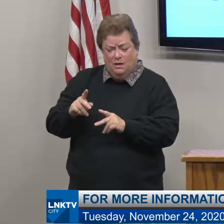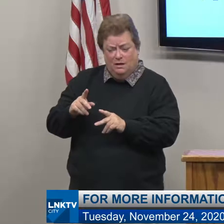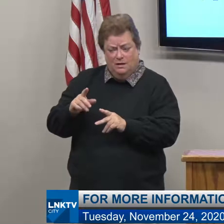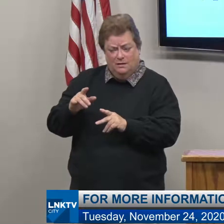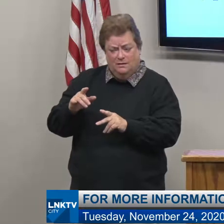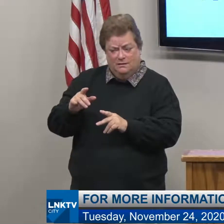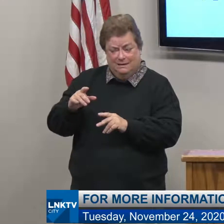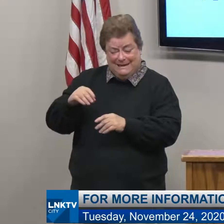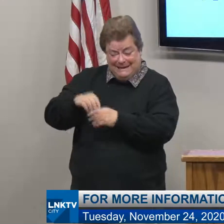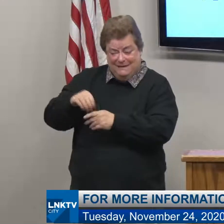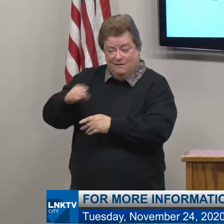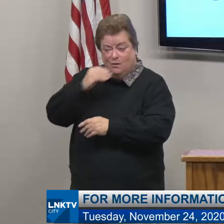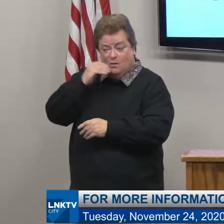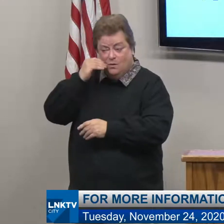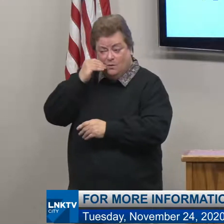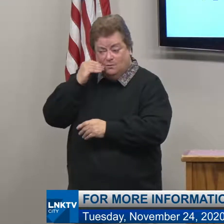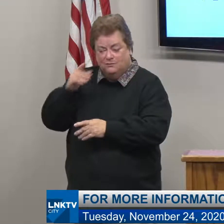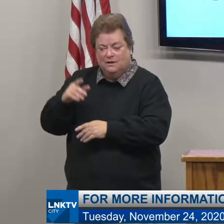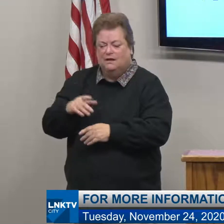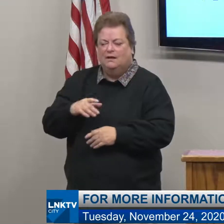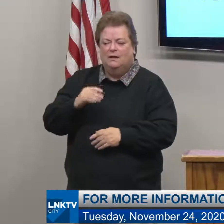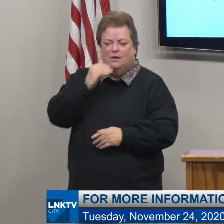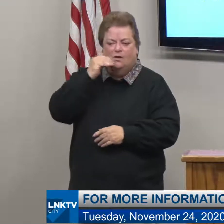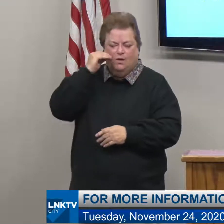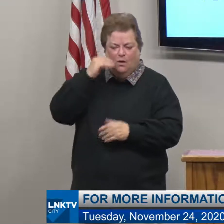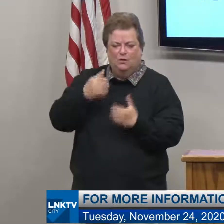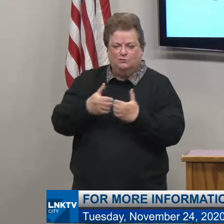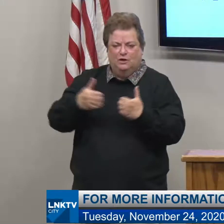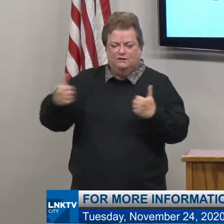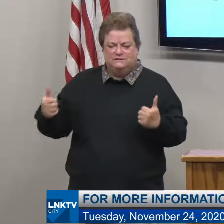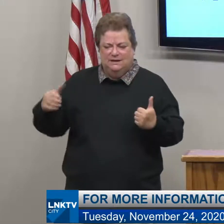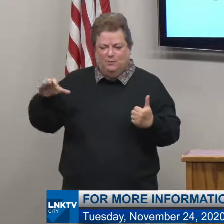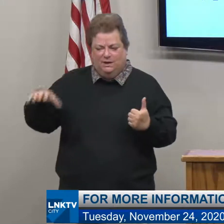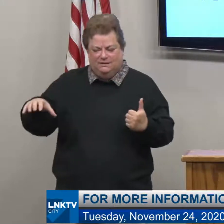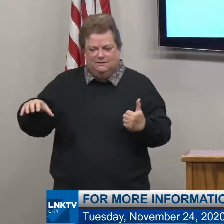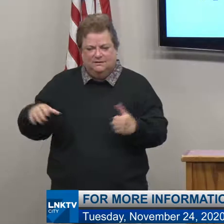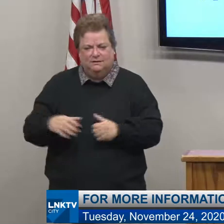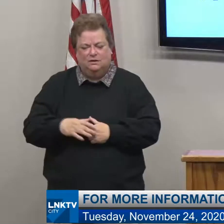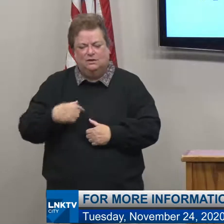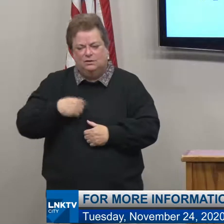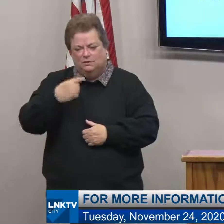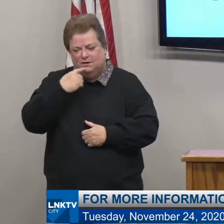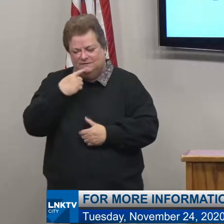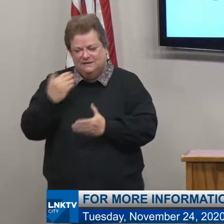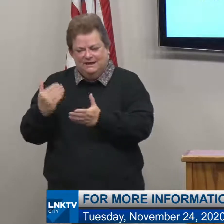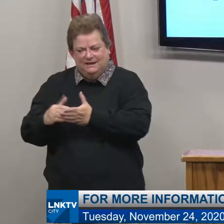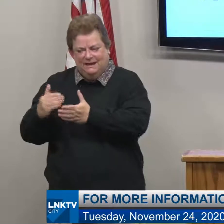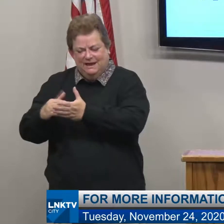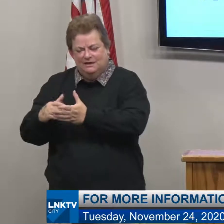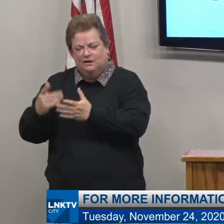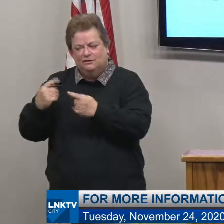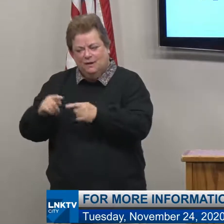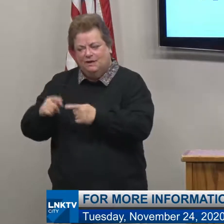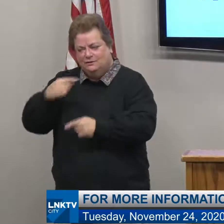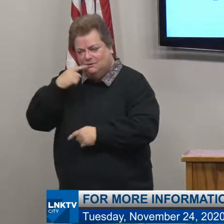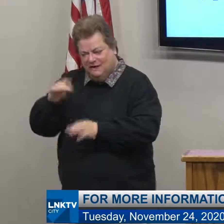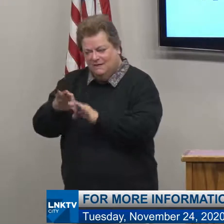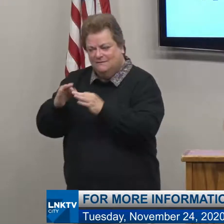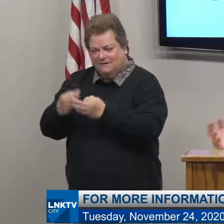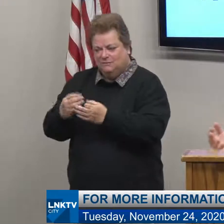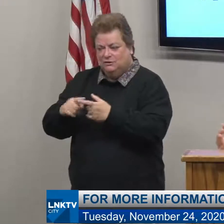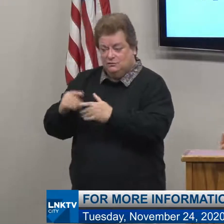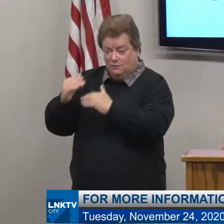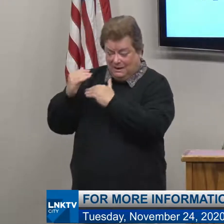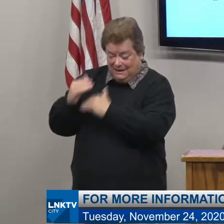county they know of? Homes are exempt. You know, I think we've said over and over, trying to tell families that they should limit